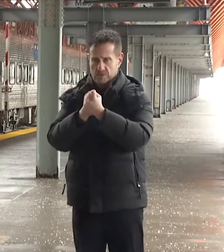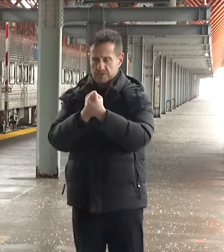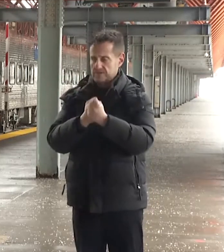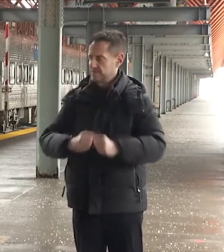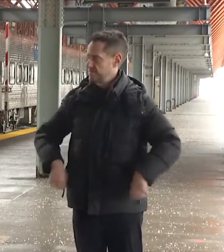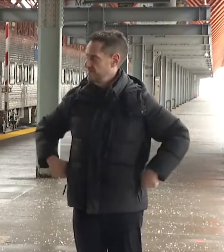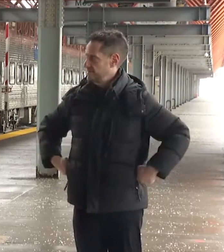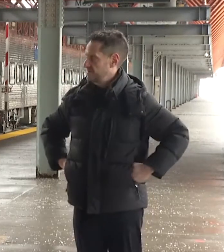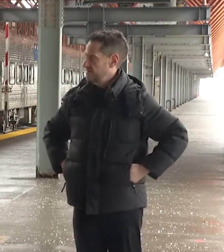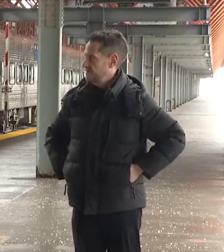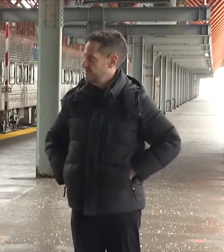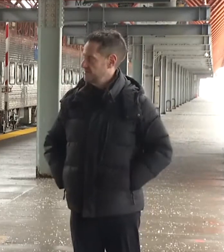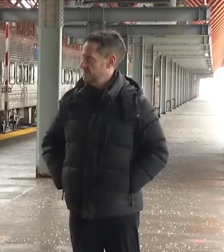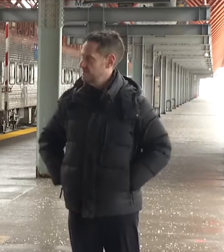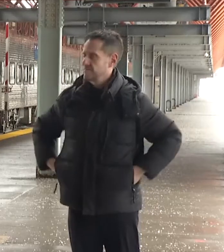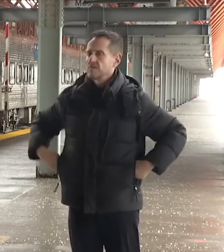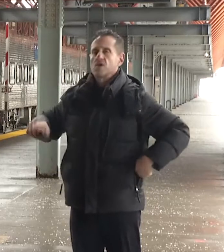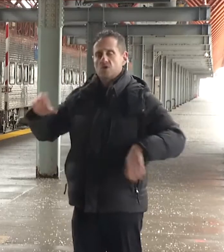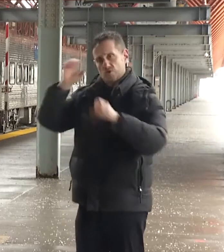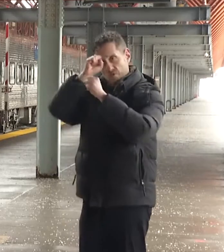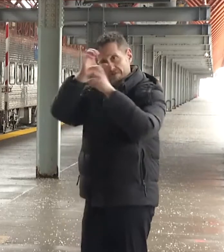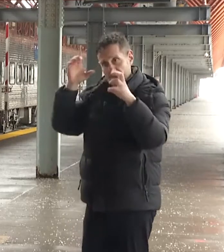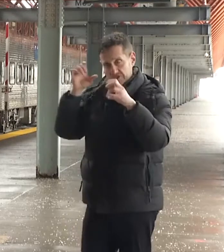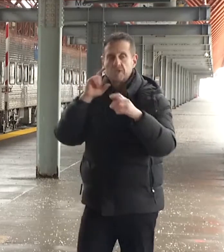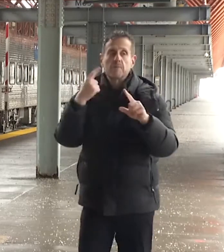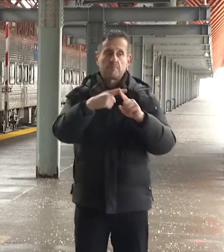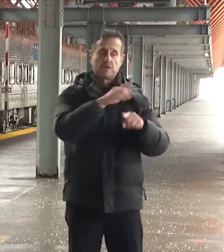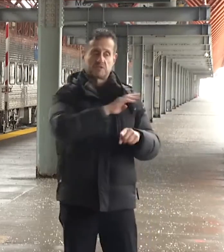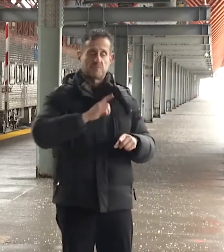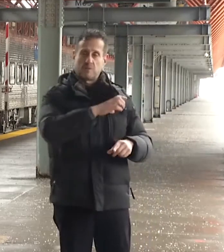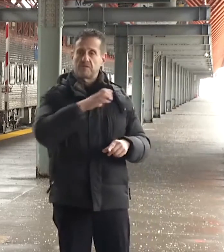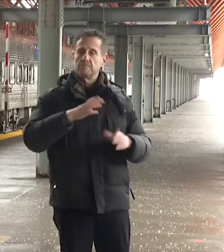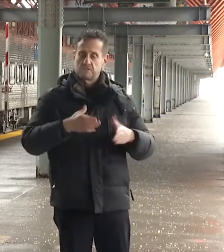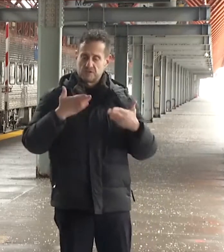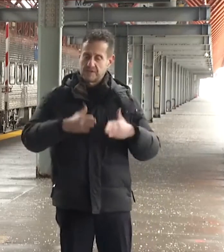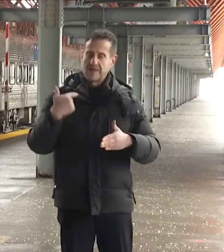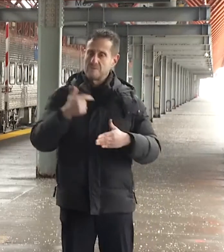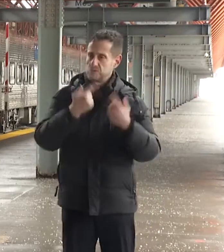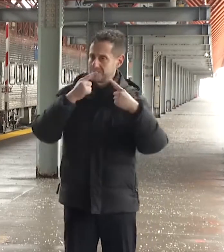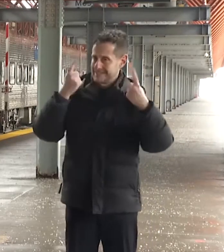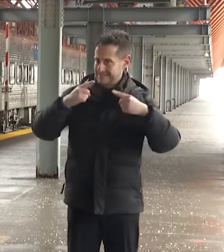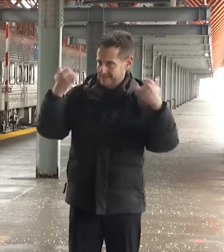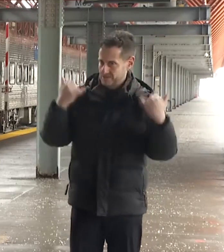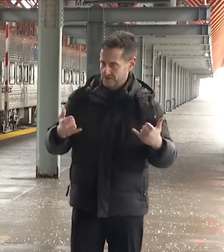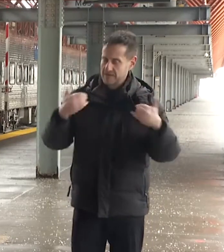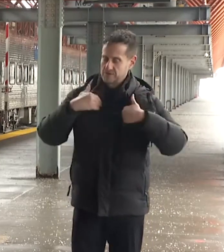leadership and vision and that of the Board of Commissioners, we would not be where we are today. I am so